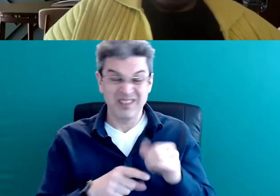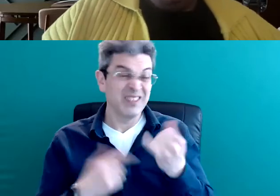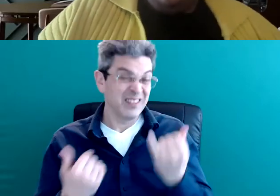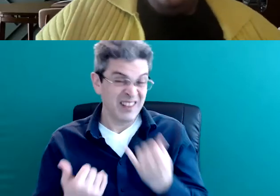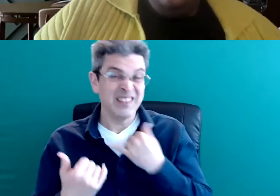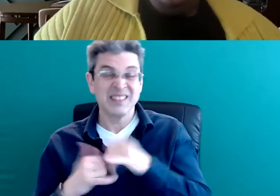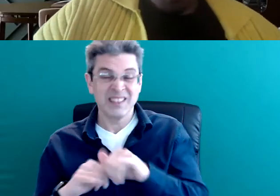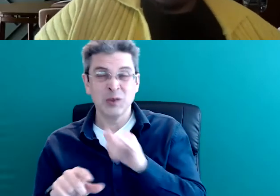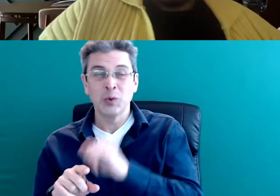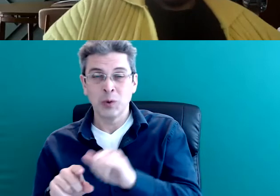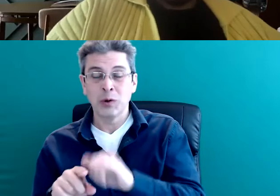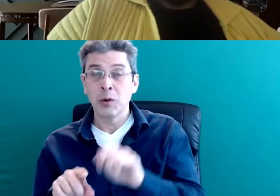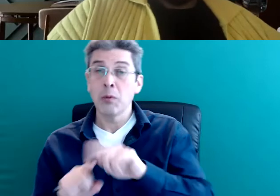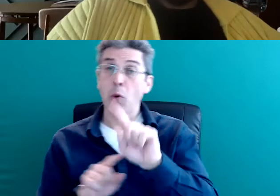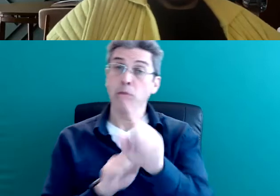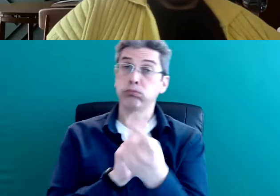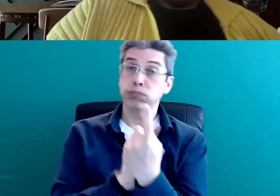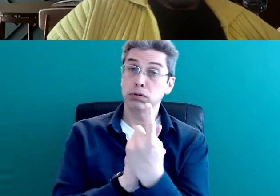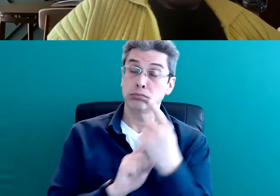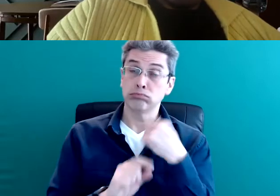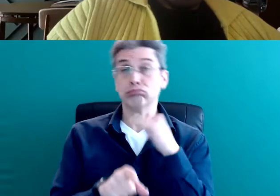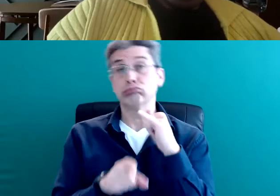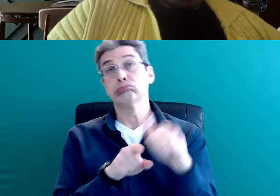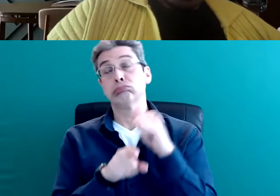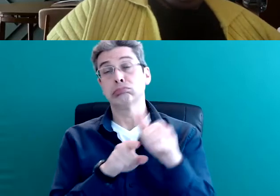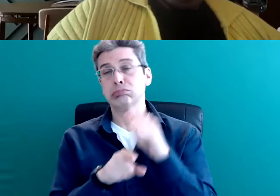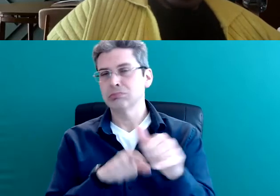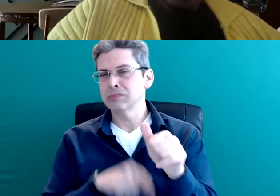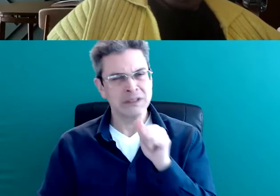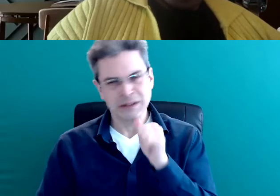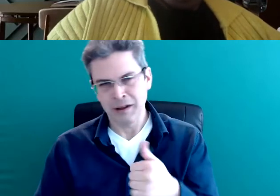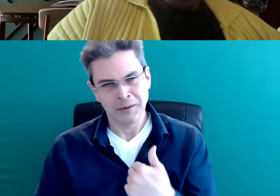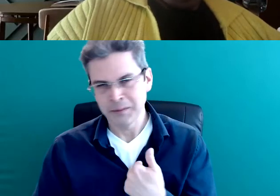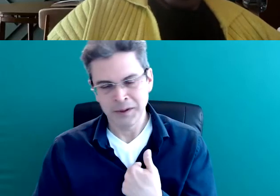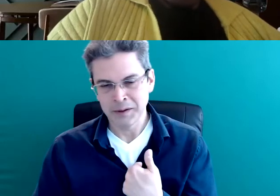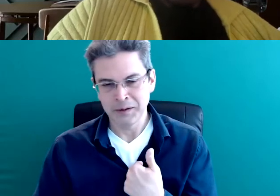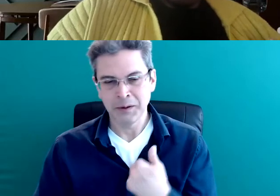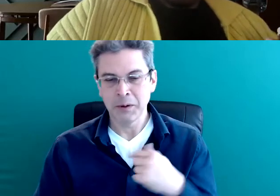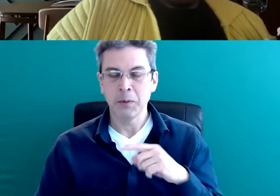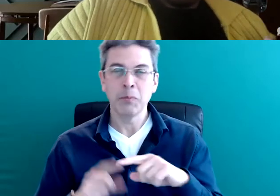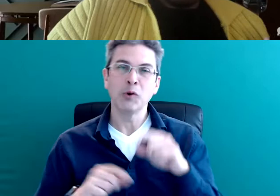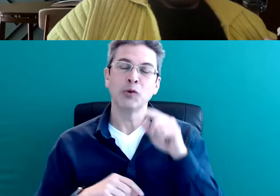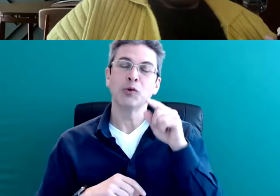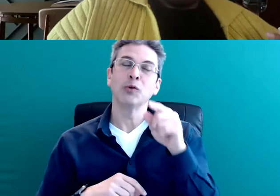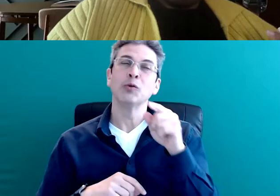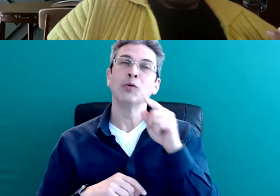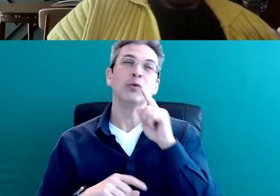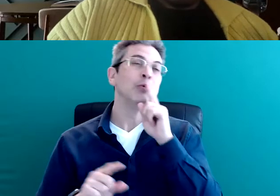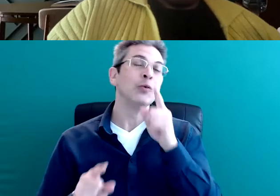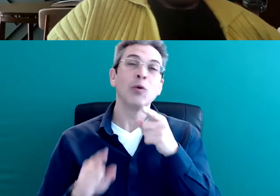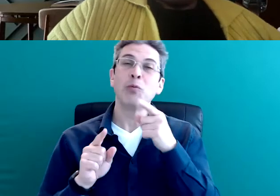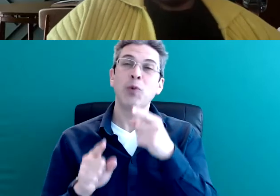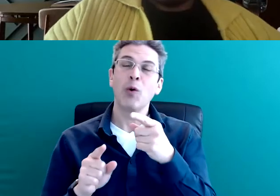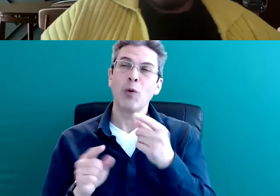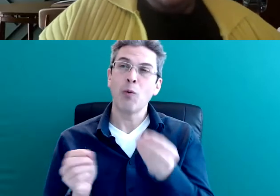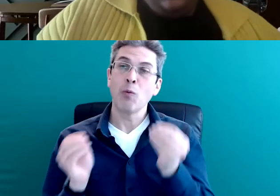don't do that in person, but basically the idea when I started doing that more often was this idea